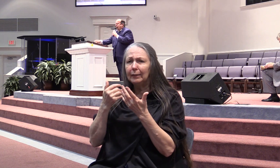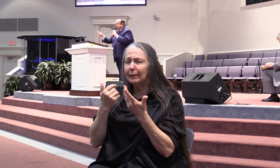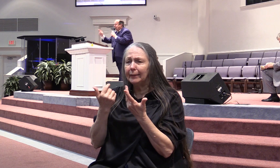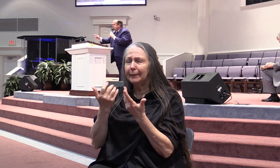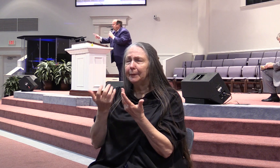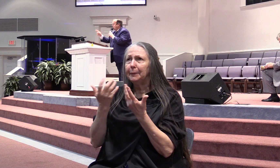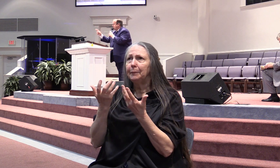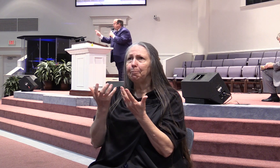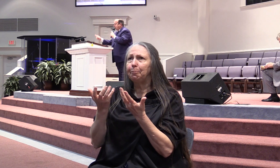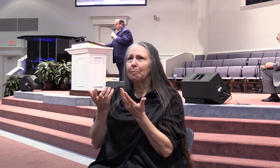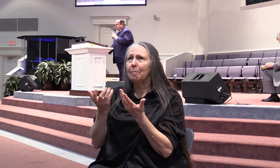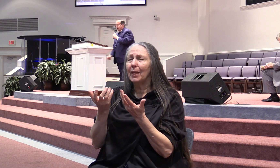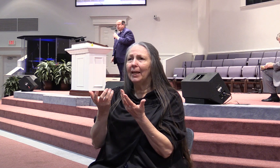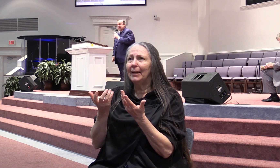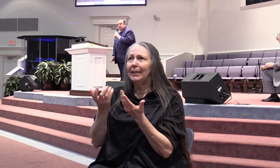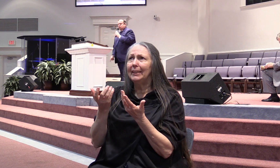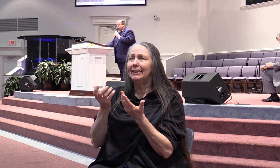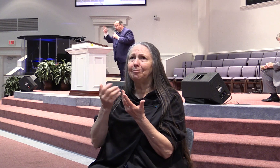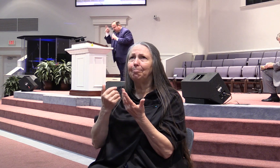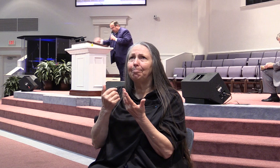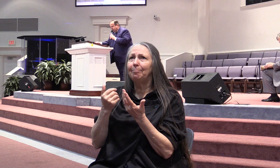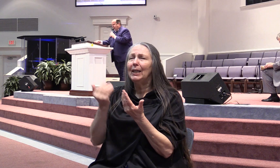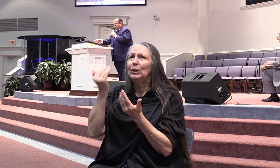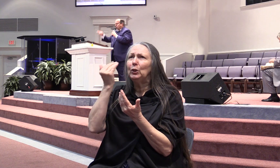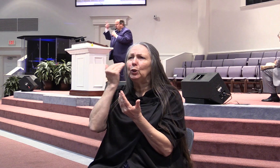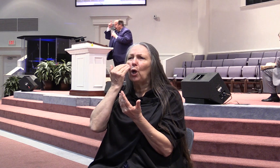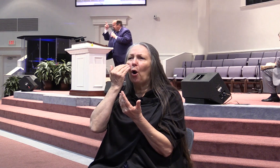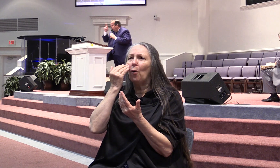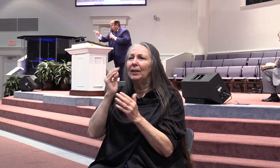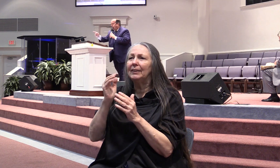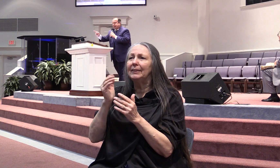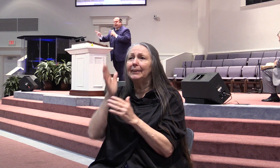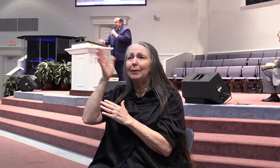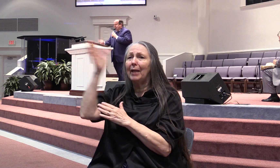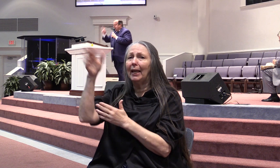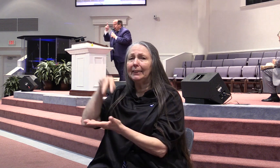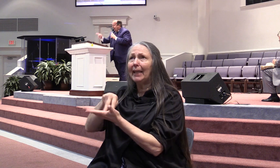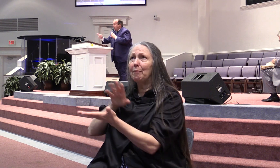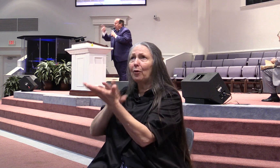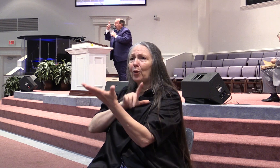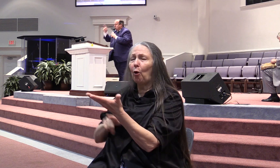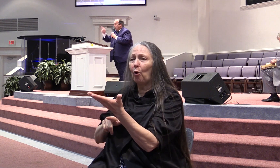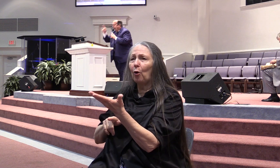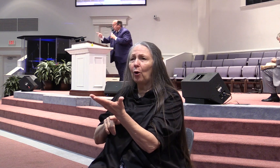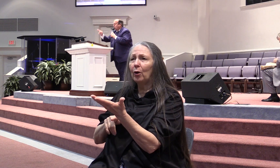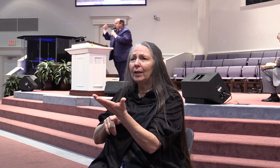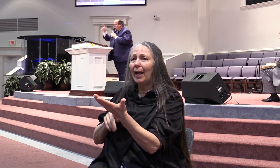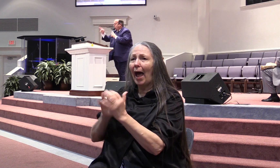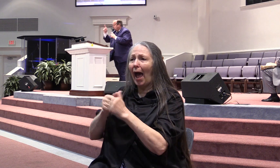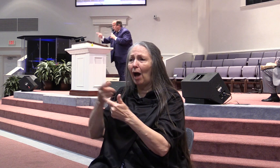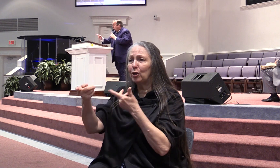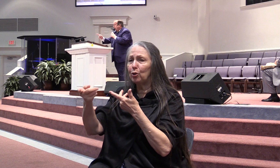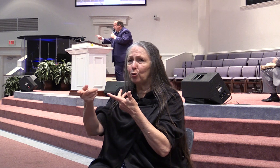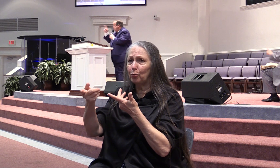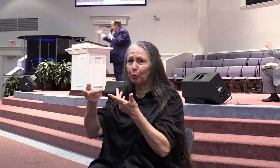be grasped by anybody who has not felt its weight. To know that someday you will stand before God and give an account for how you handled